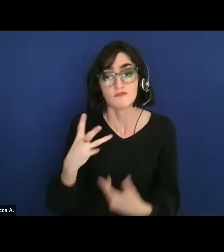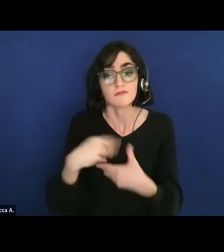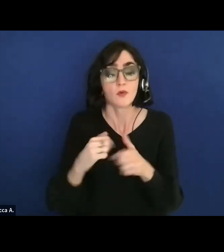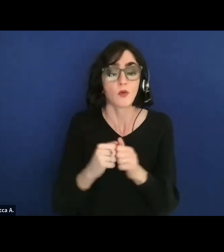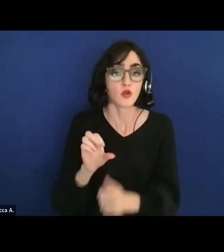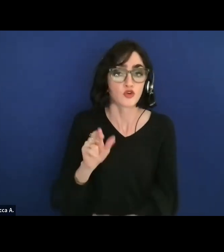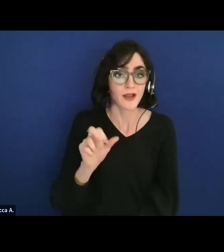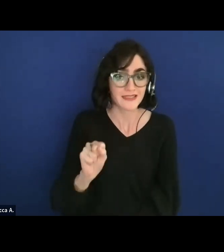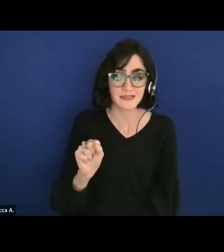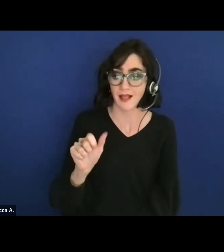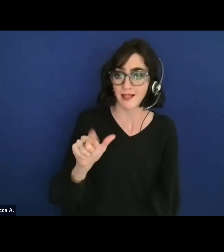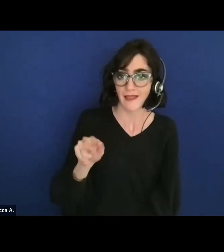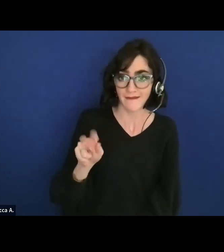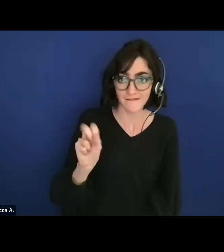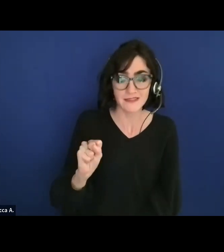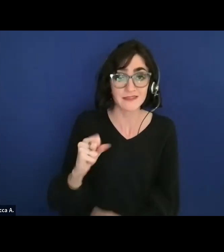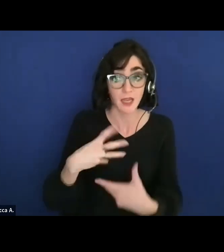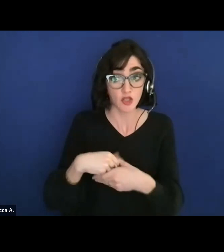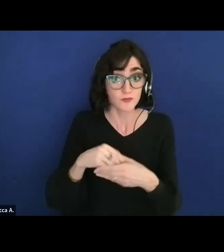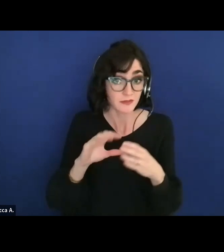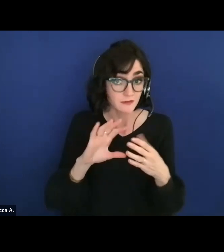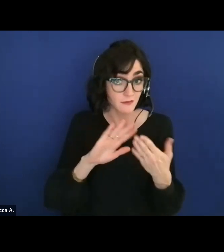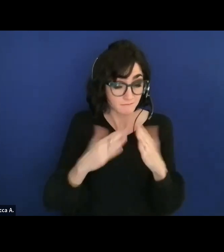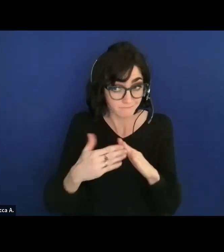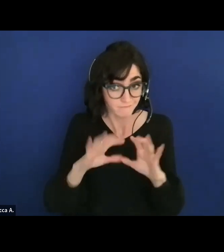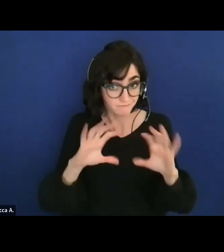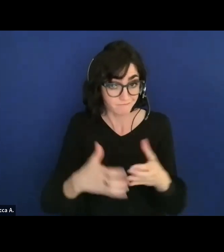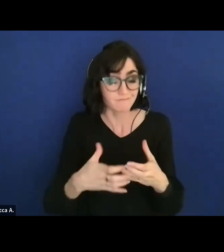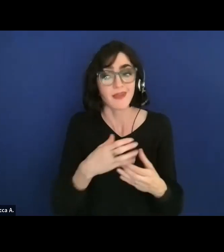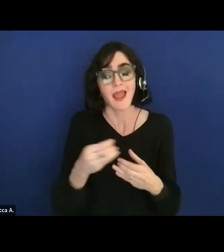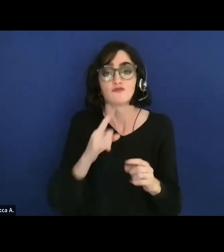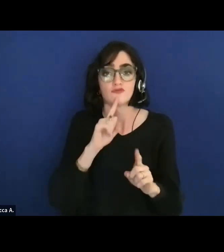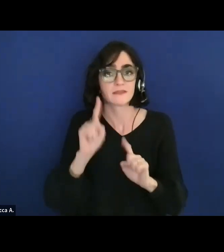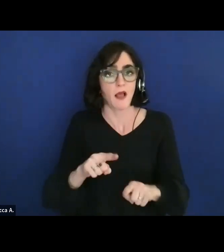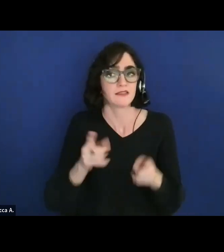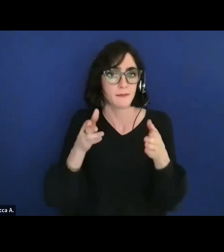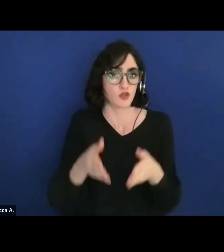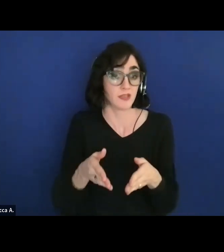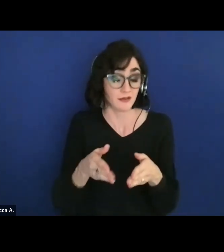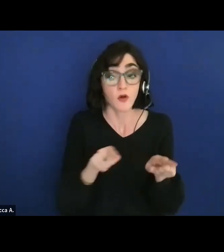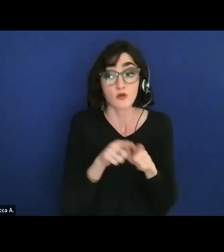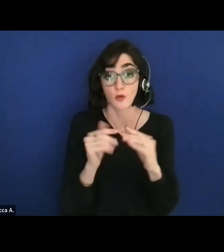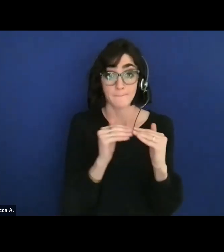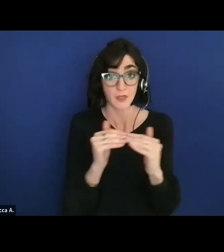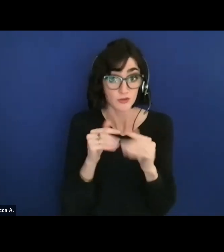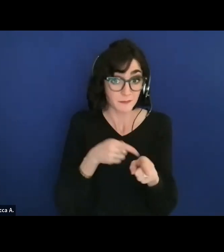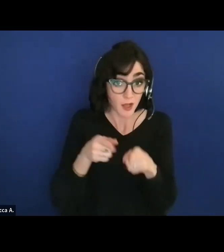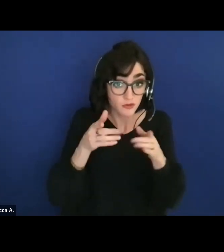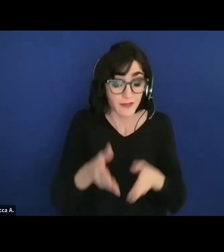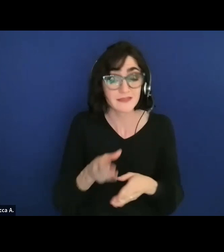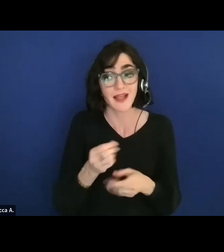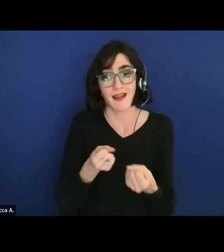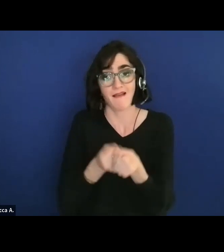Committee and a major contributor to the crisis response field. She was also a peer specialist and international speaker and advocate for